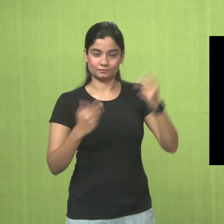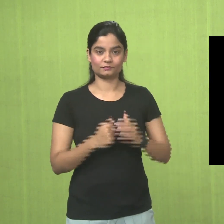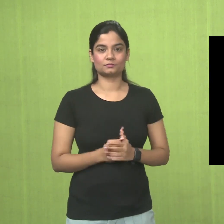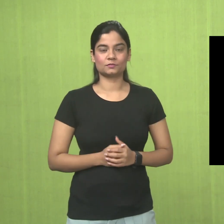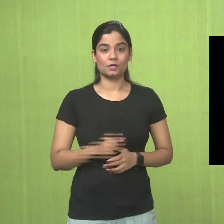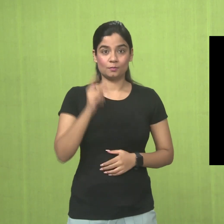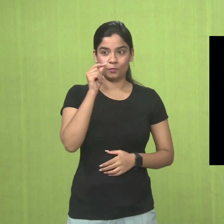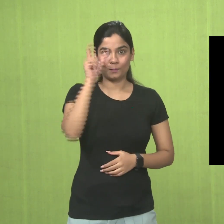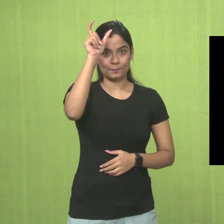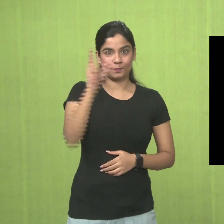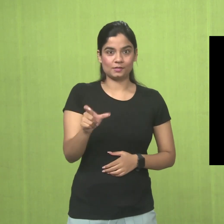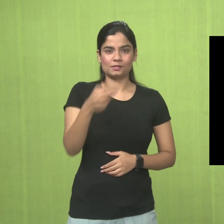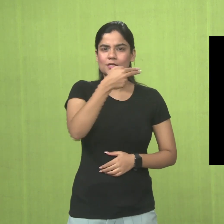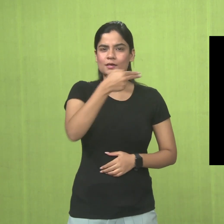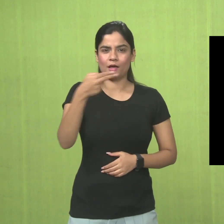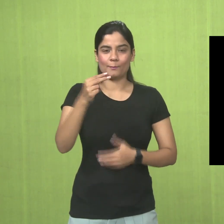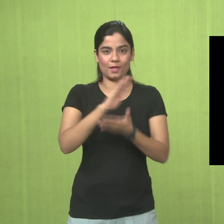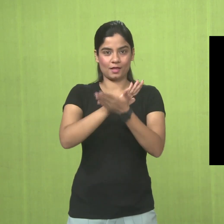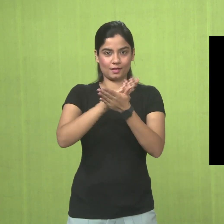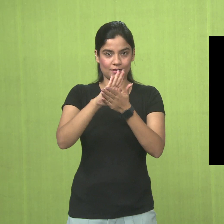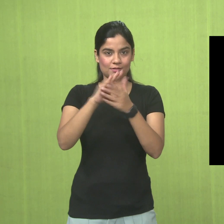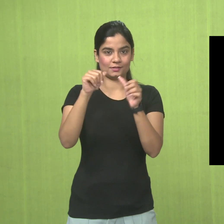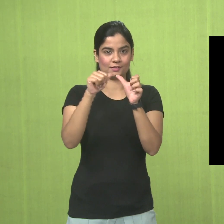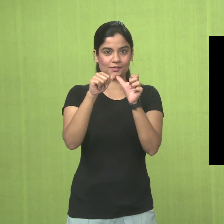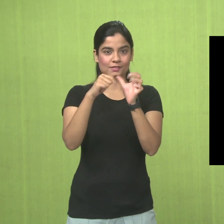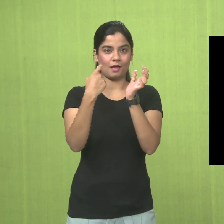Now, we will discuss a story of Hari